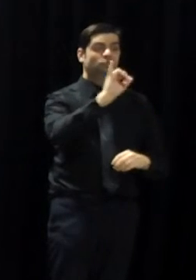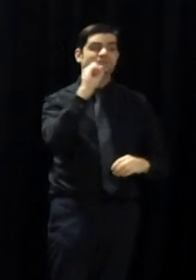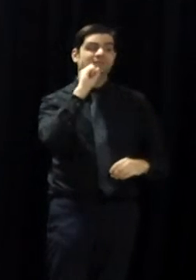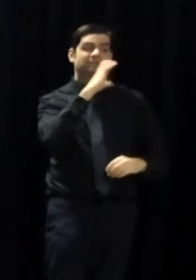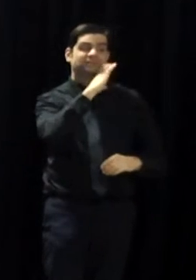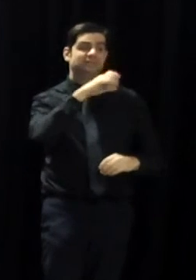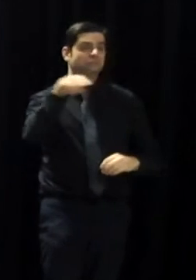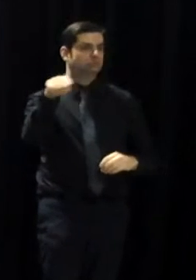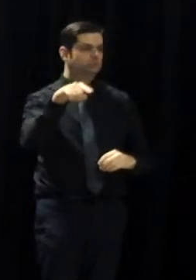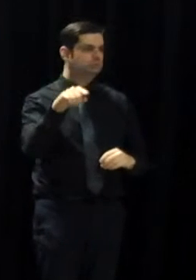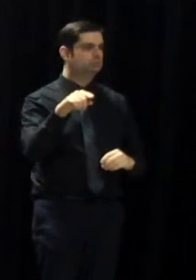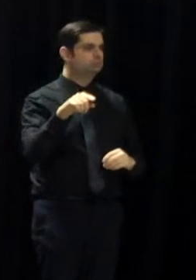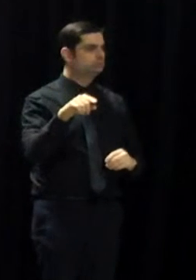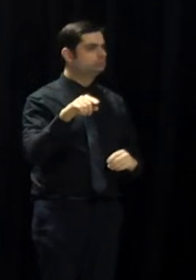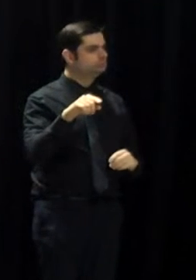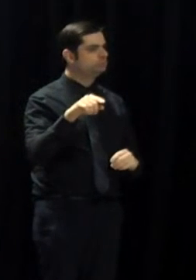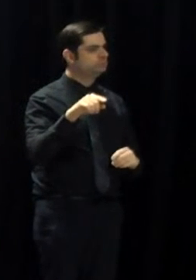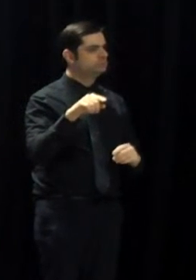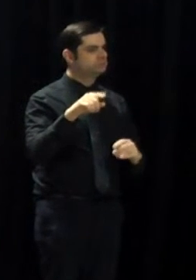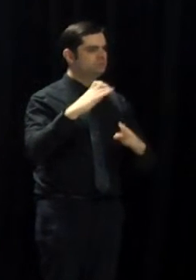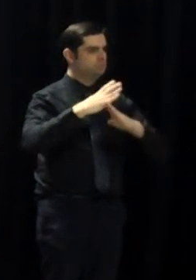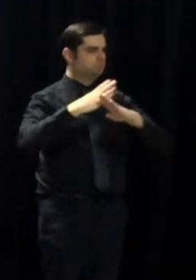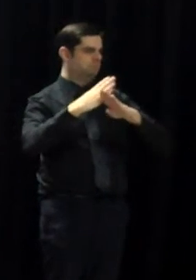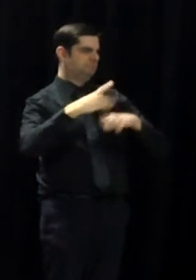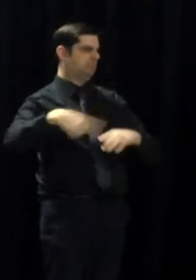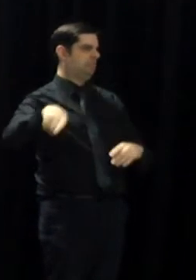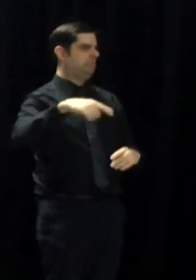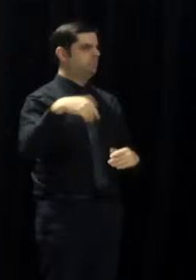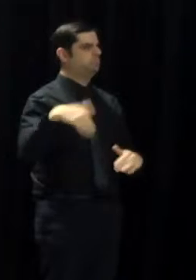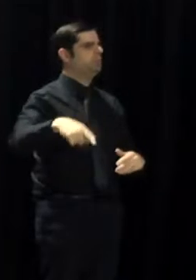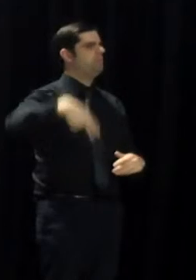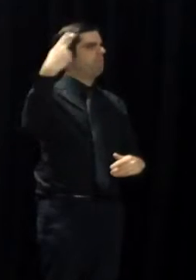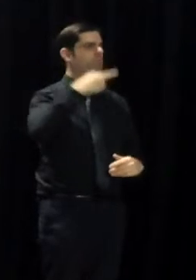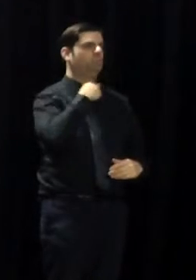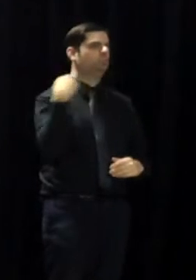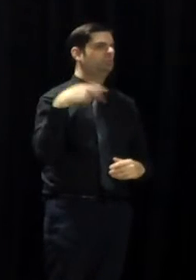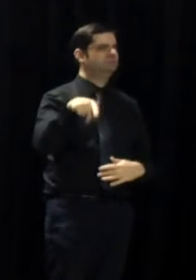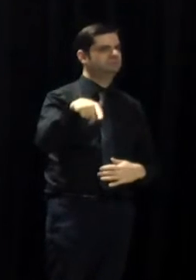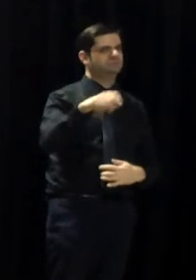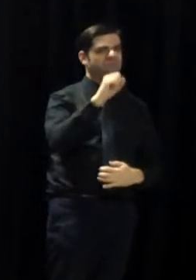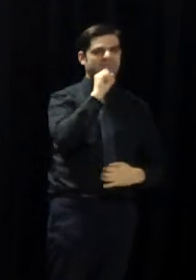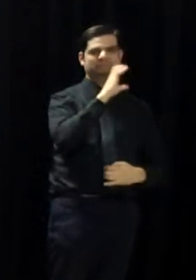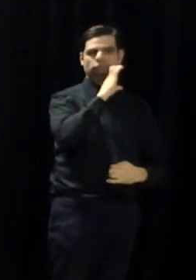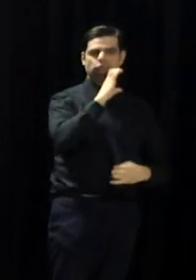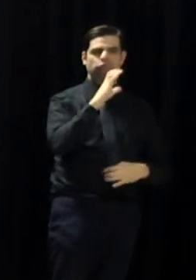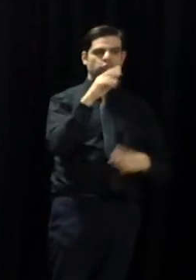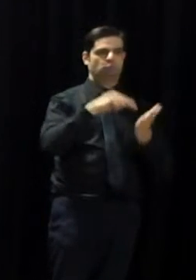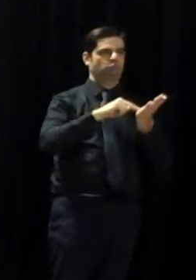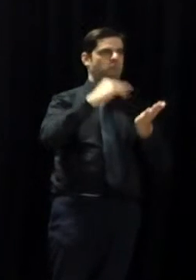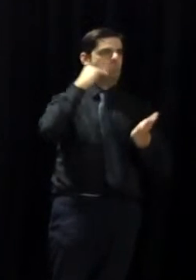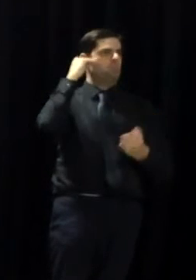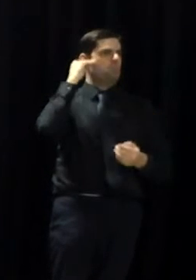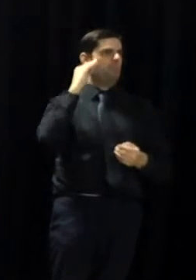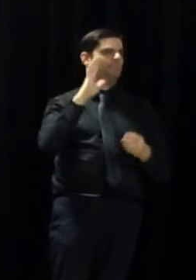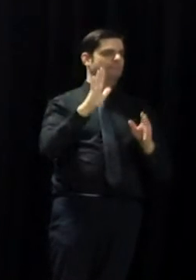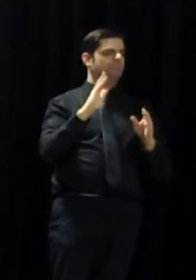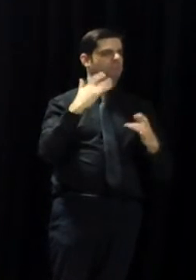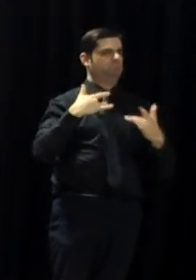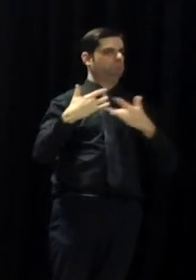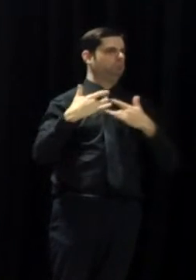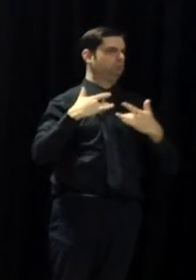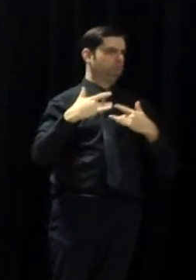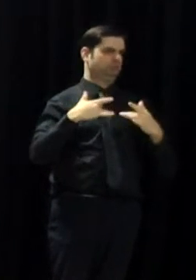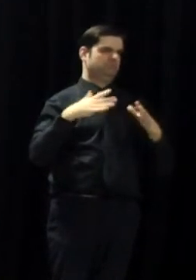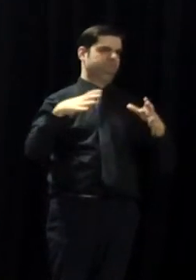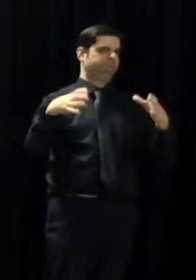them healthy at this facility. Looking at, we're not going to be open on Christmas Day. We'll